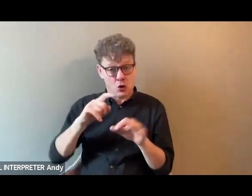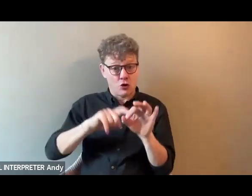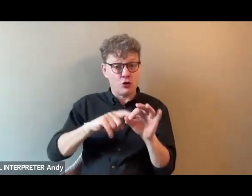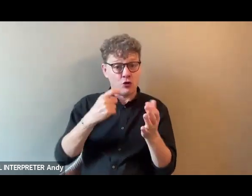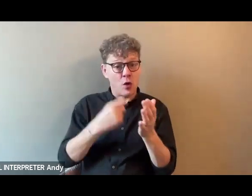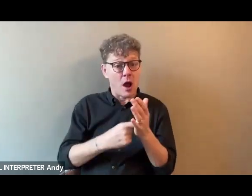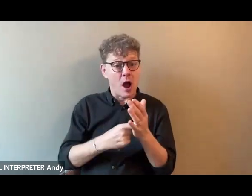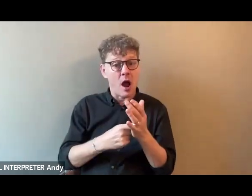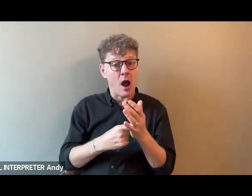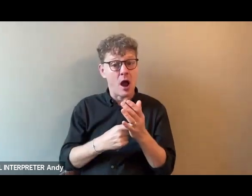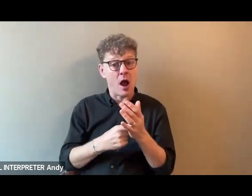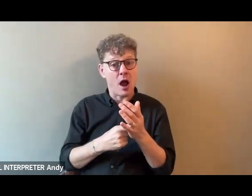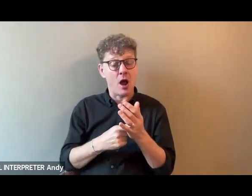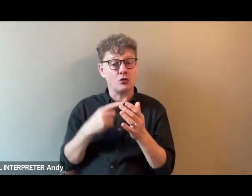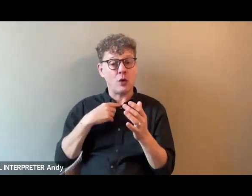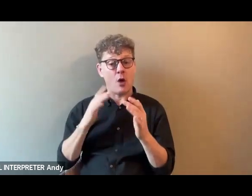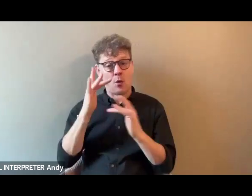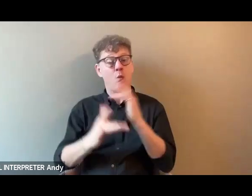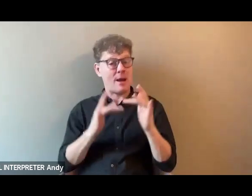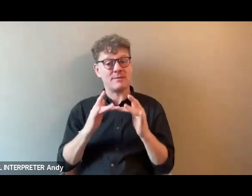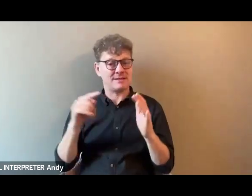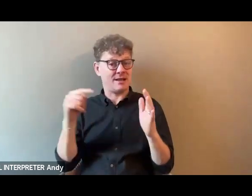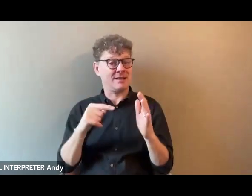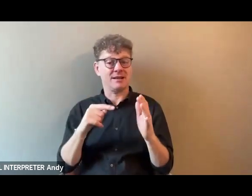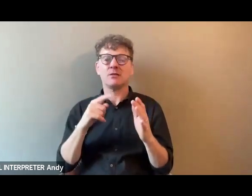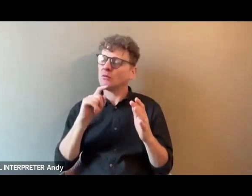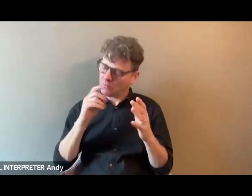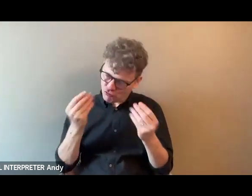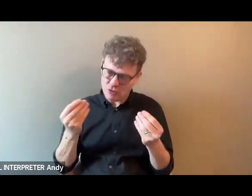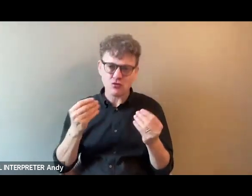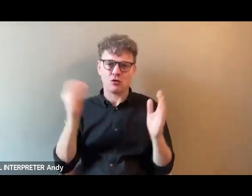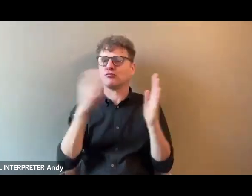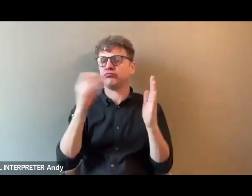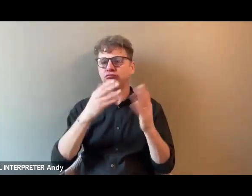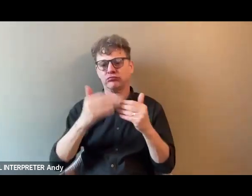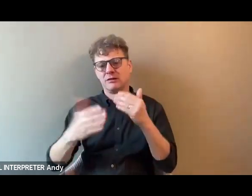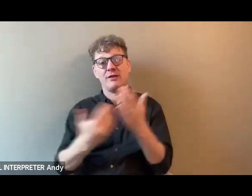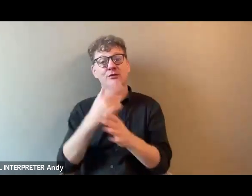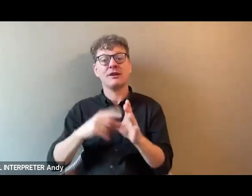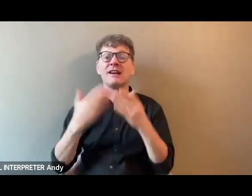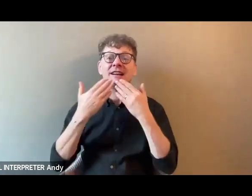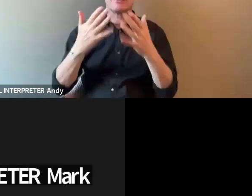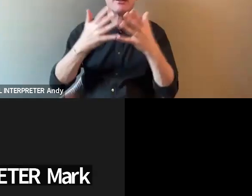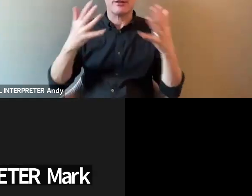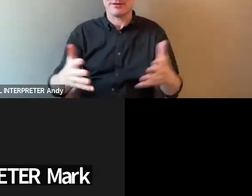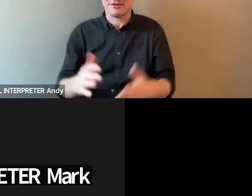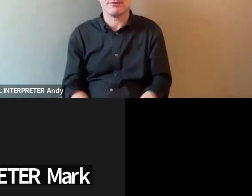code to our website, which will have more of these resources available in the new year. And thank you very